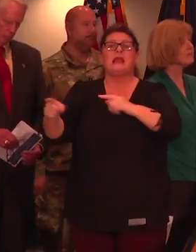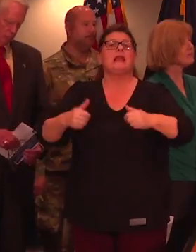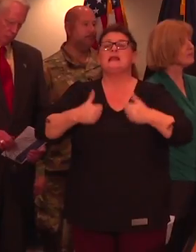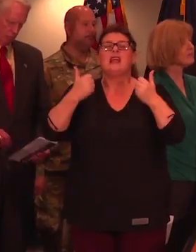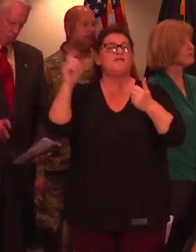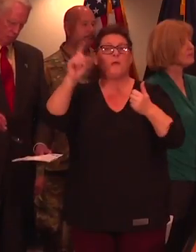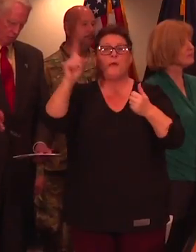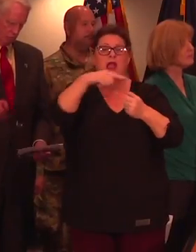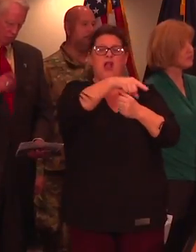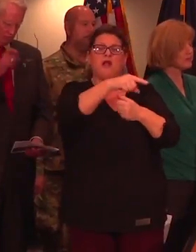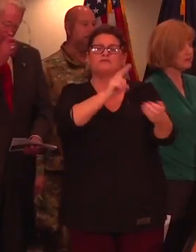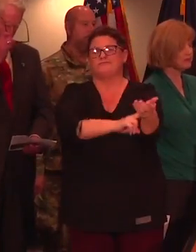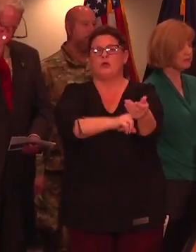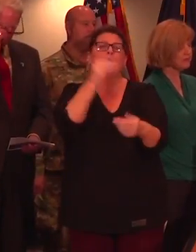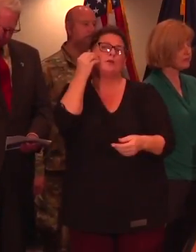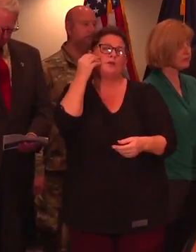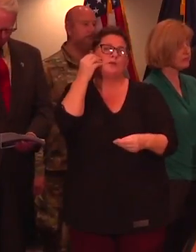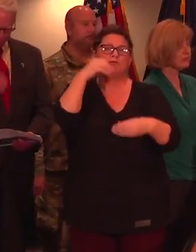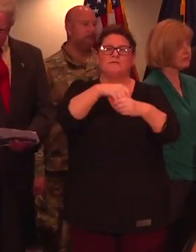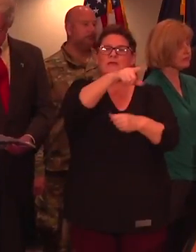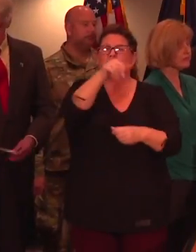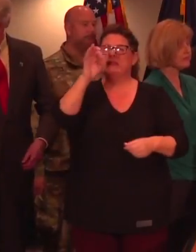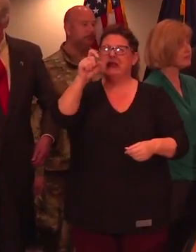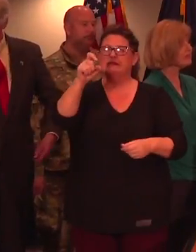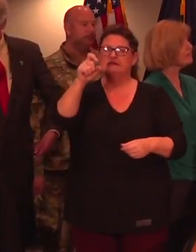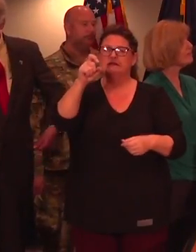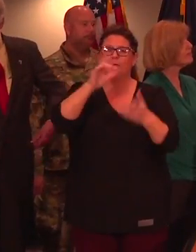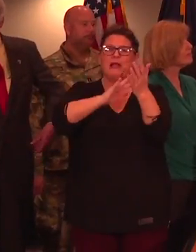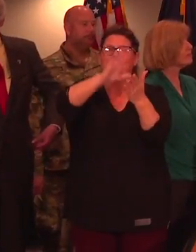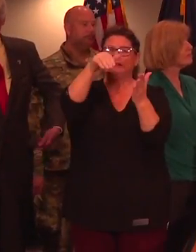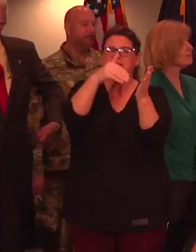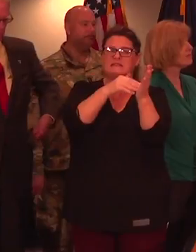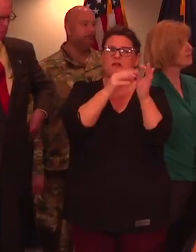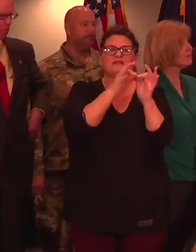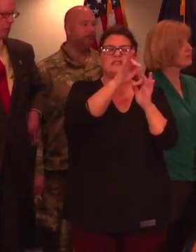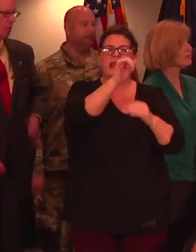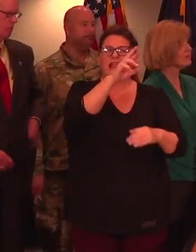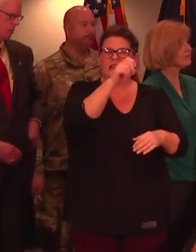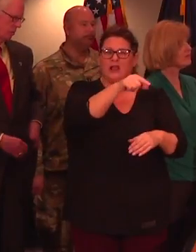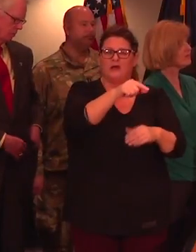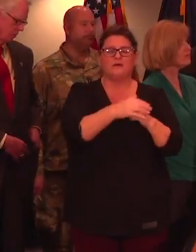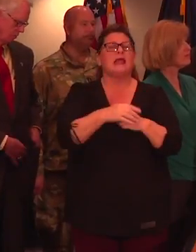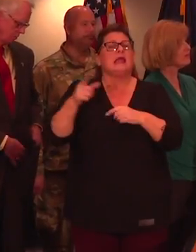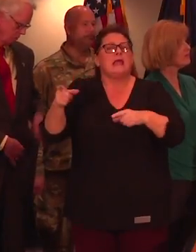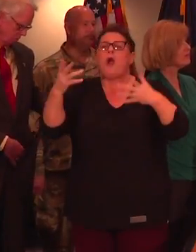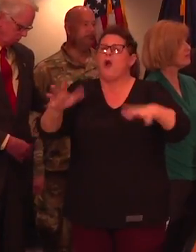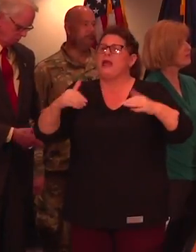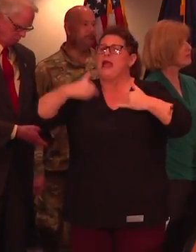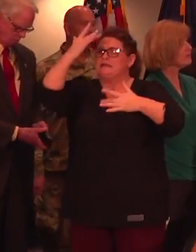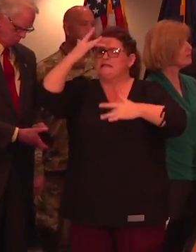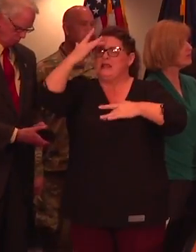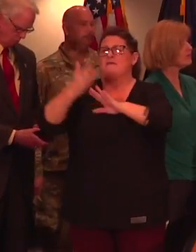Lexington Medical Center Extended Care Skilled Nursing Facility. The patient had underlying health issues prior to